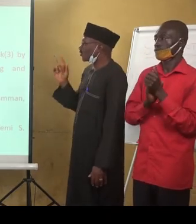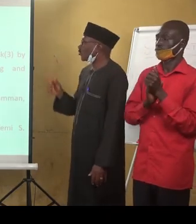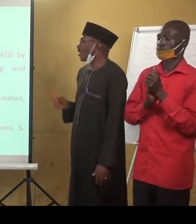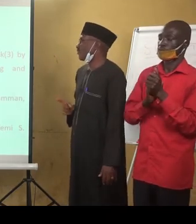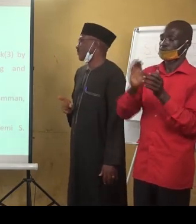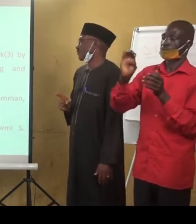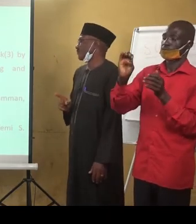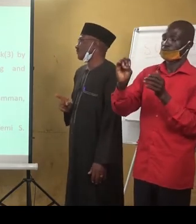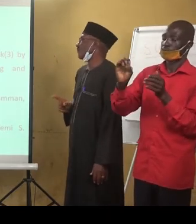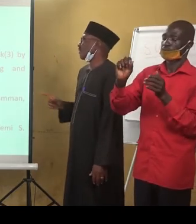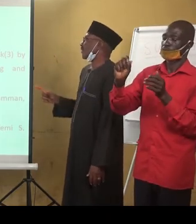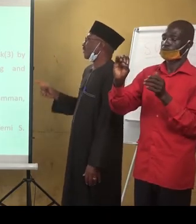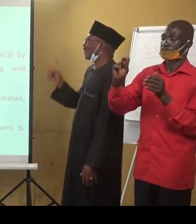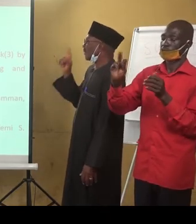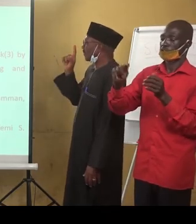Essential Geography